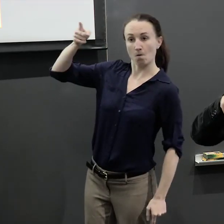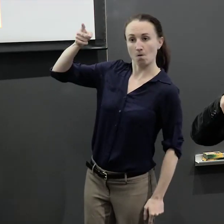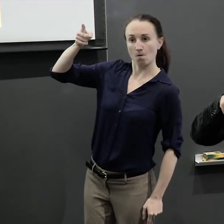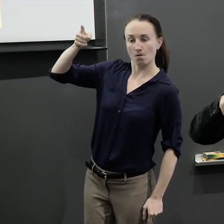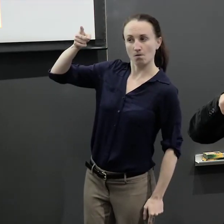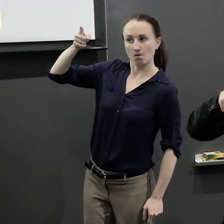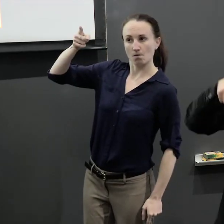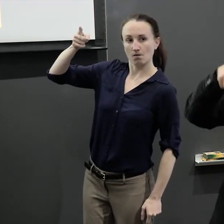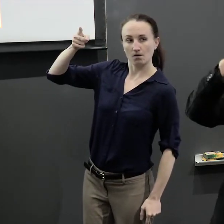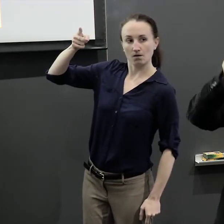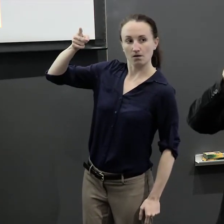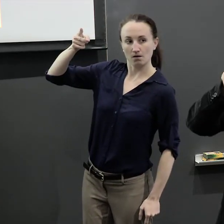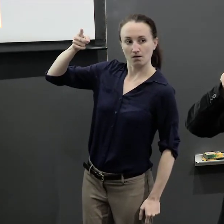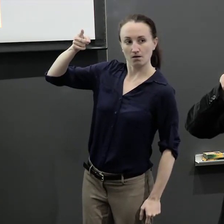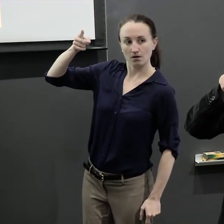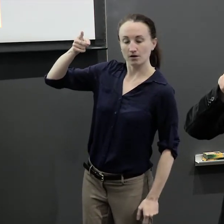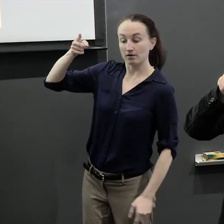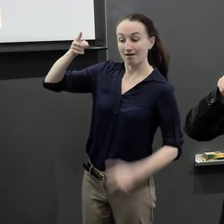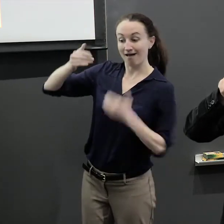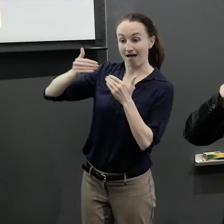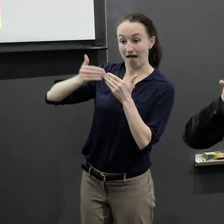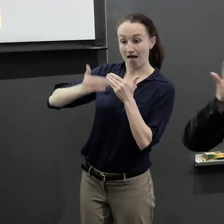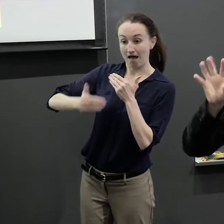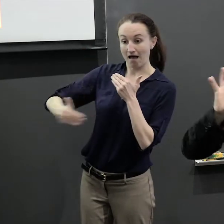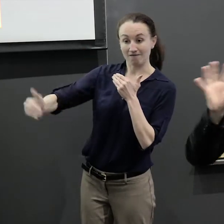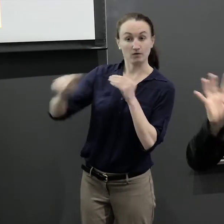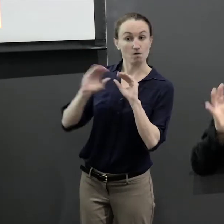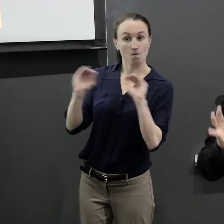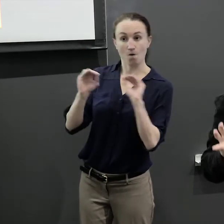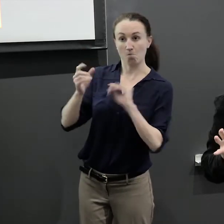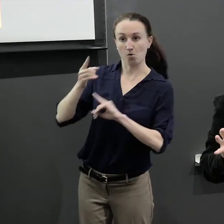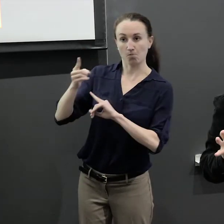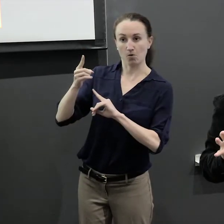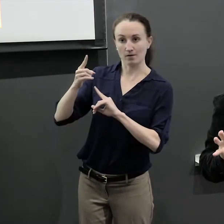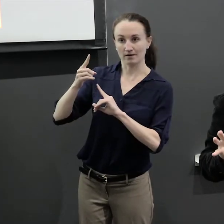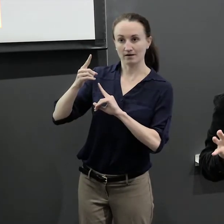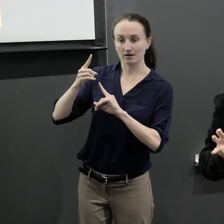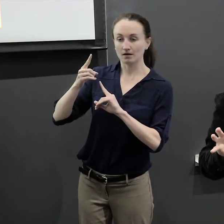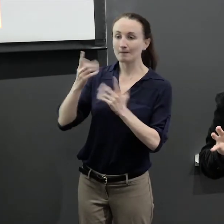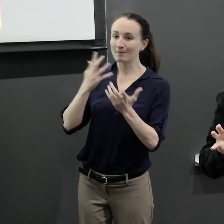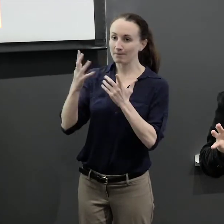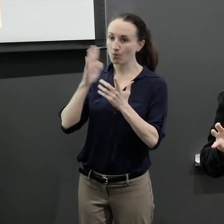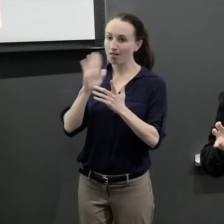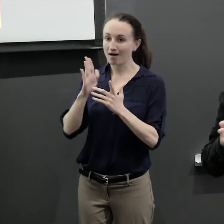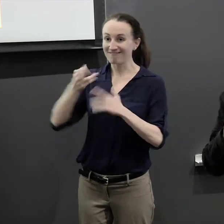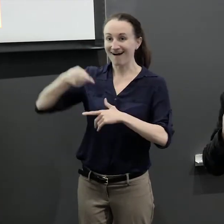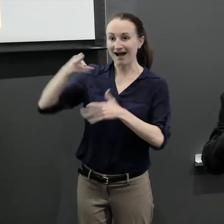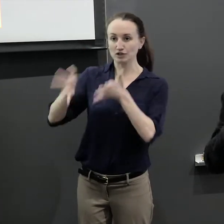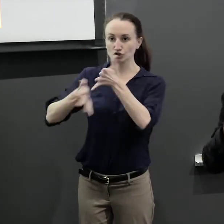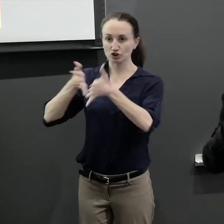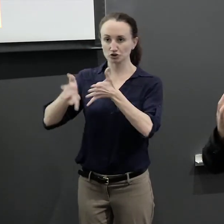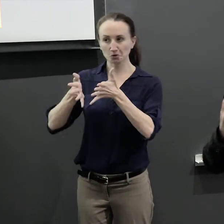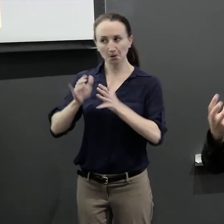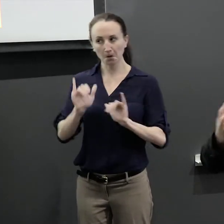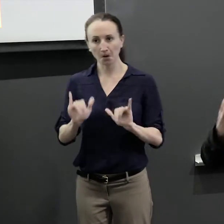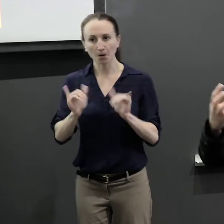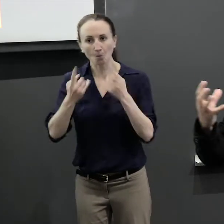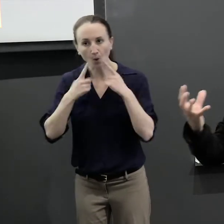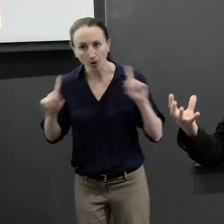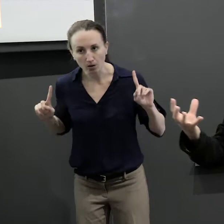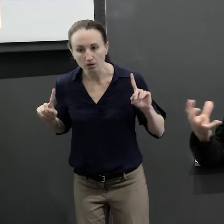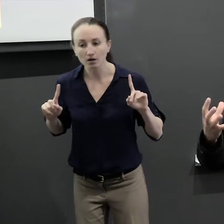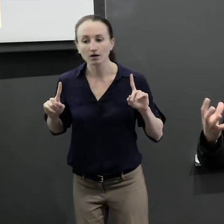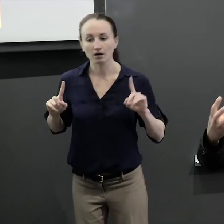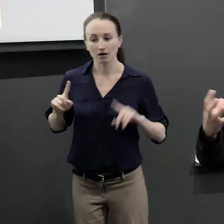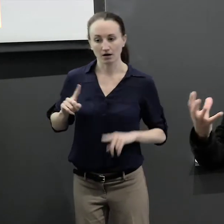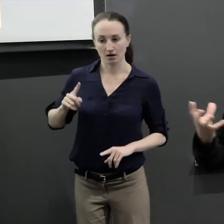normal pointing plus a high gesture. Turns out to make very good predictions. And of course, what's the distinction